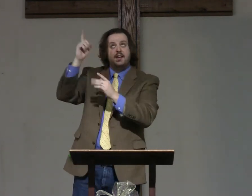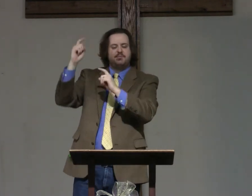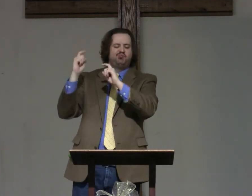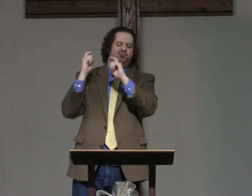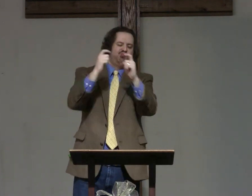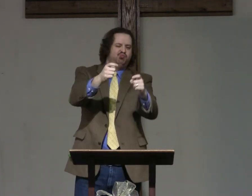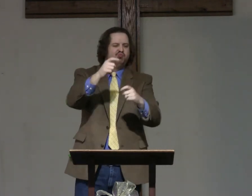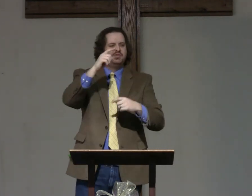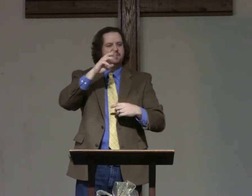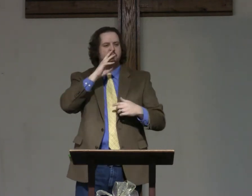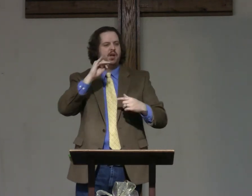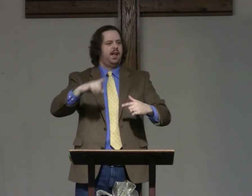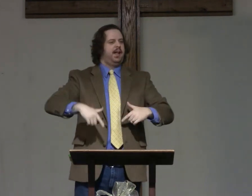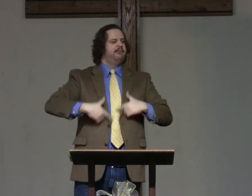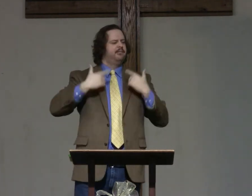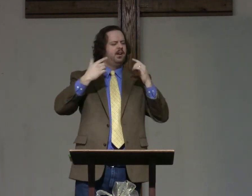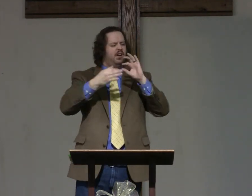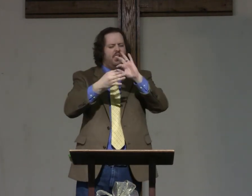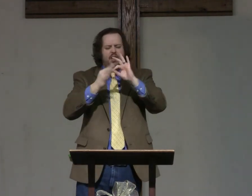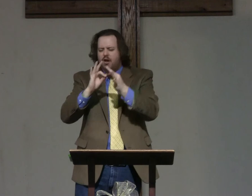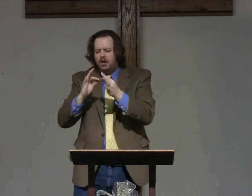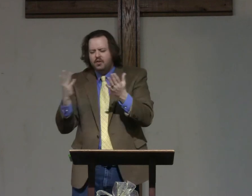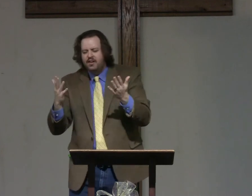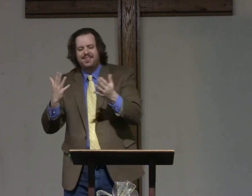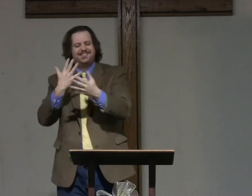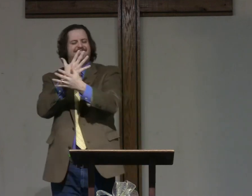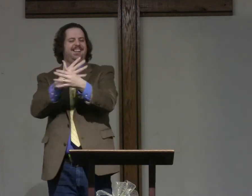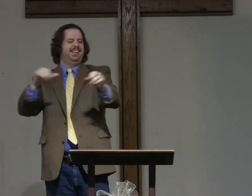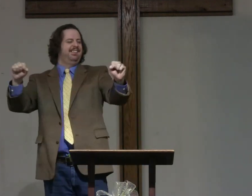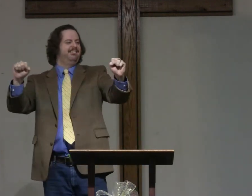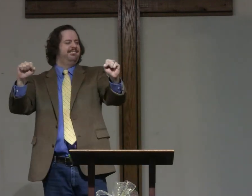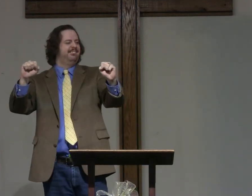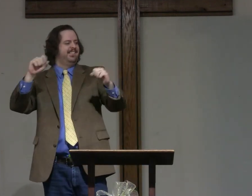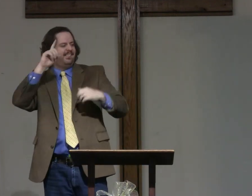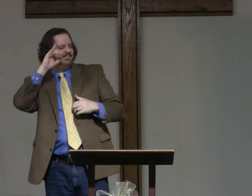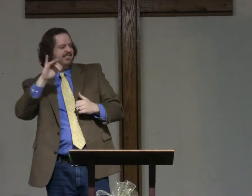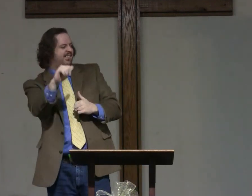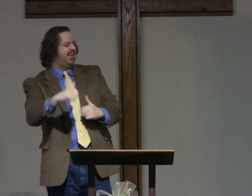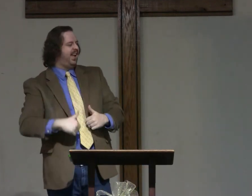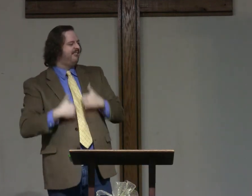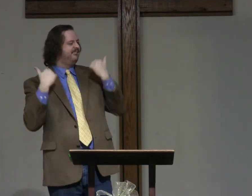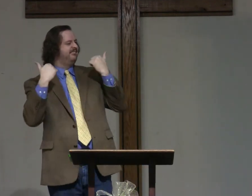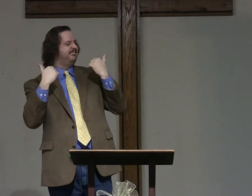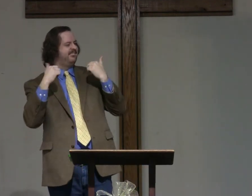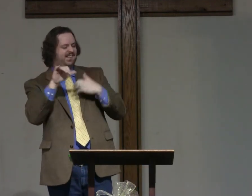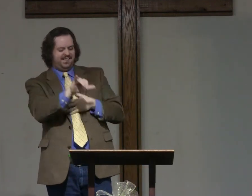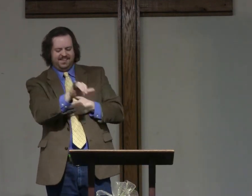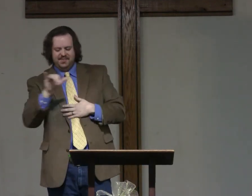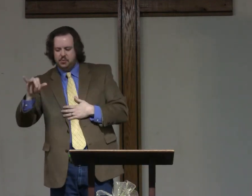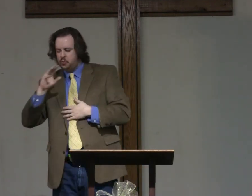So, ask God for the gift of living water. That means salvation and eternal life.